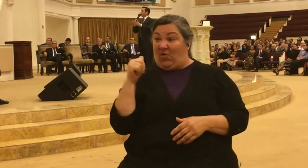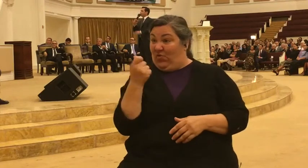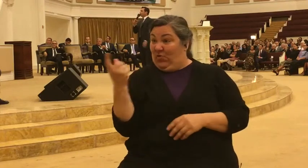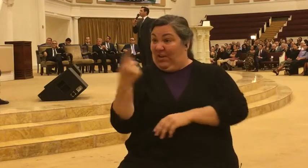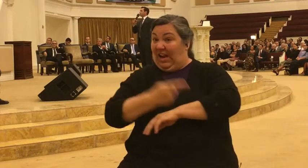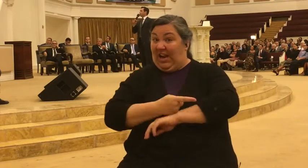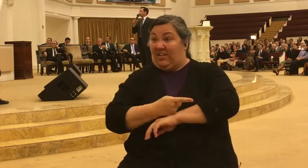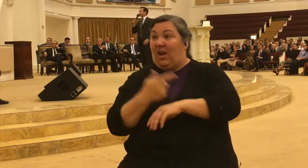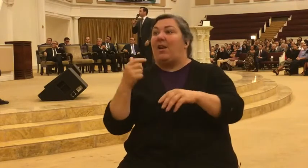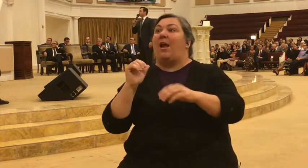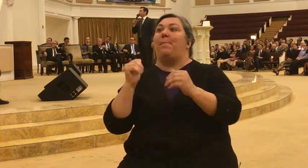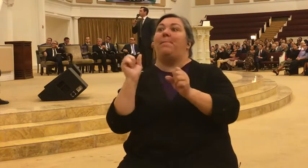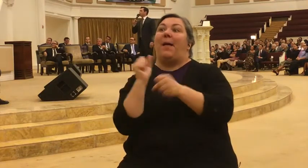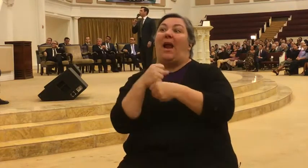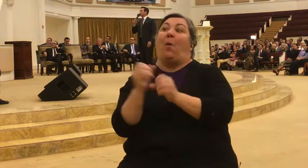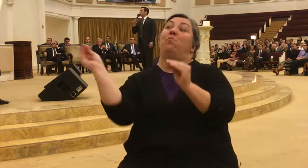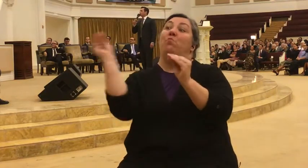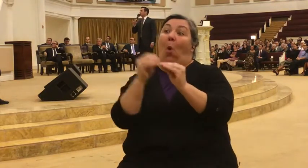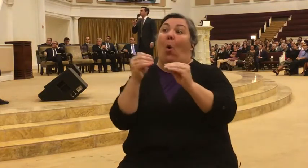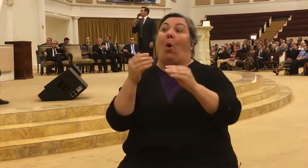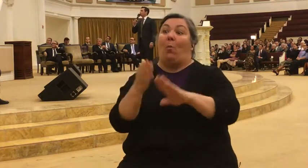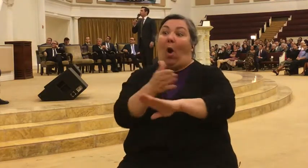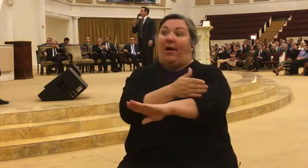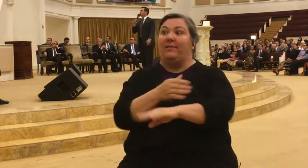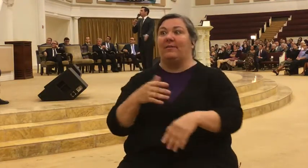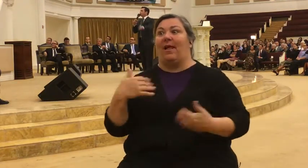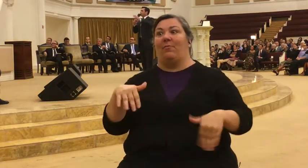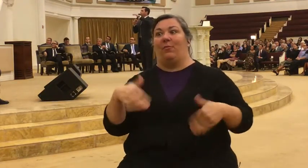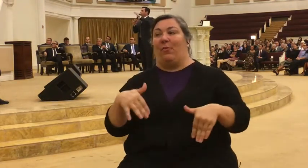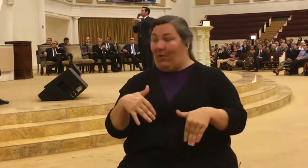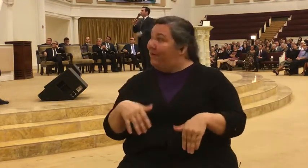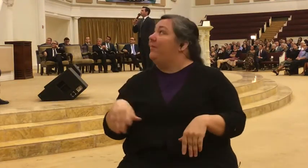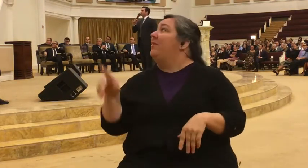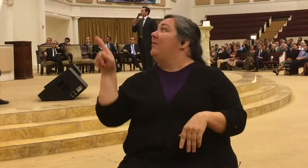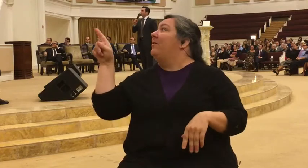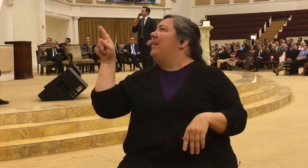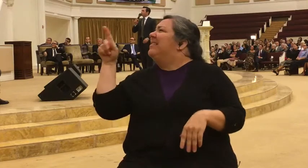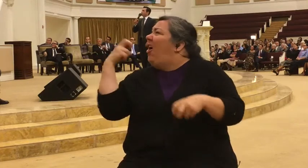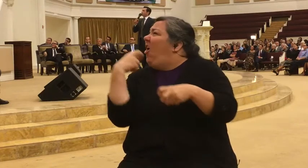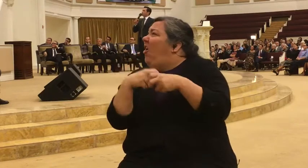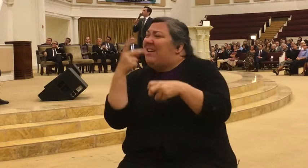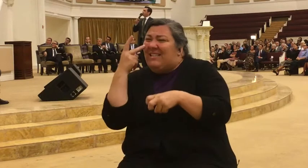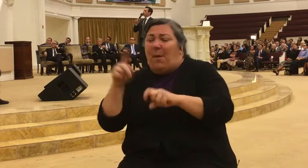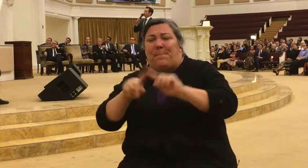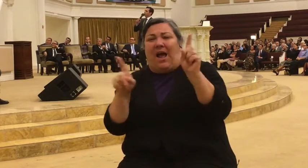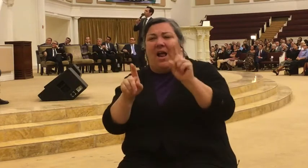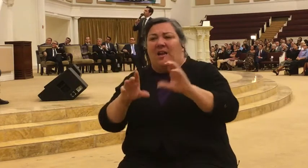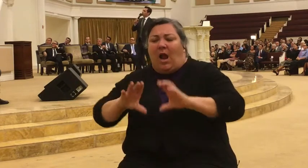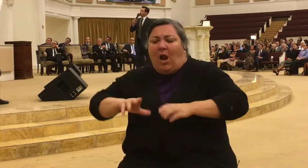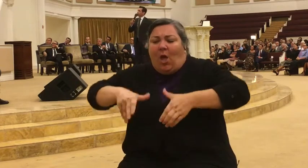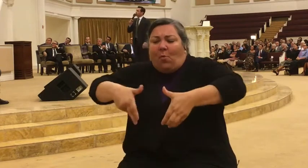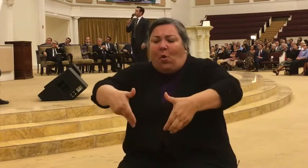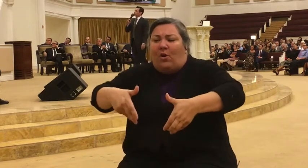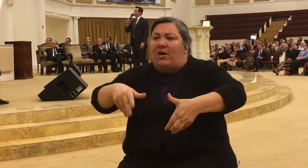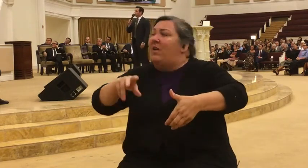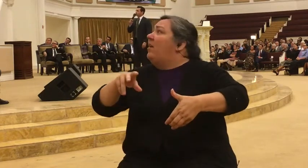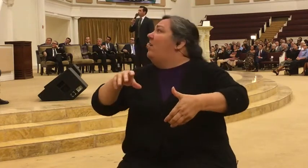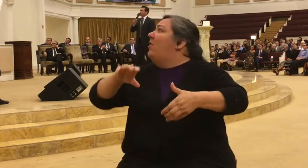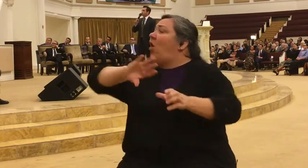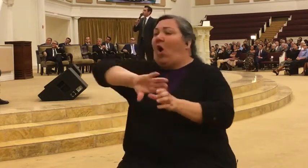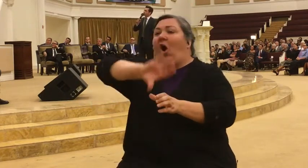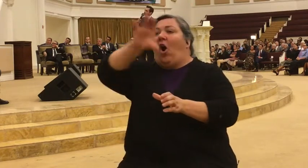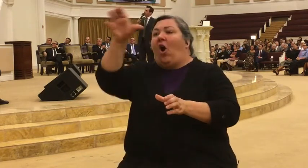they've made significant progress, so things are moving right along. There you can hardly see it, but they've poured some of the vigas and the arches